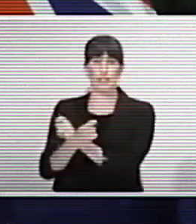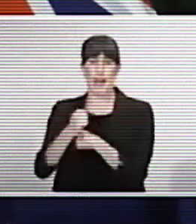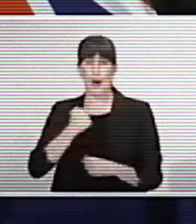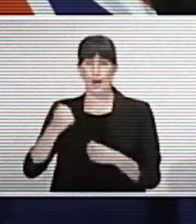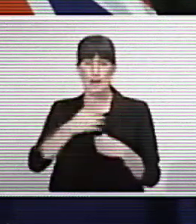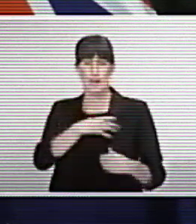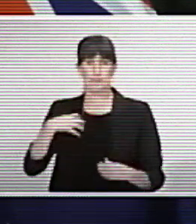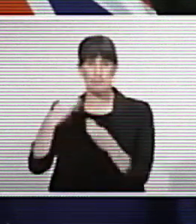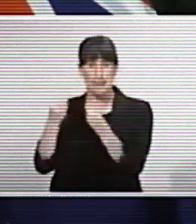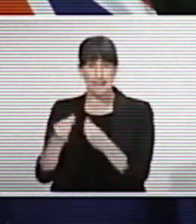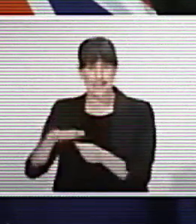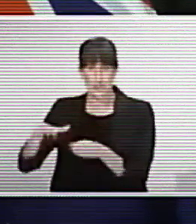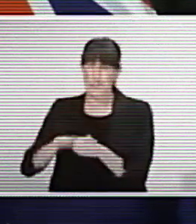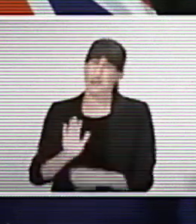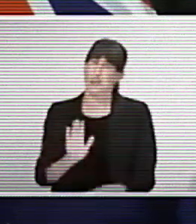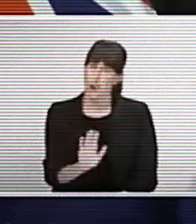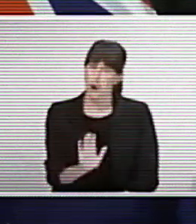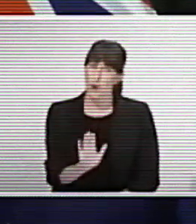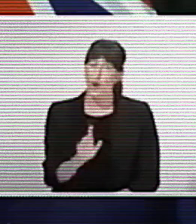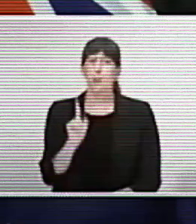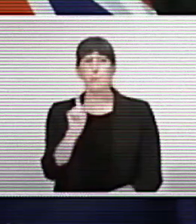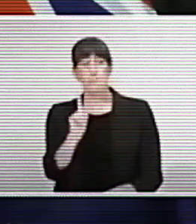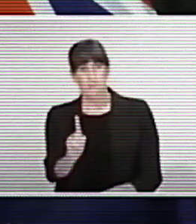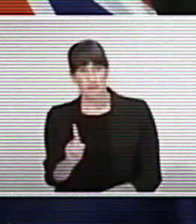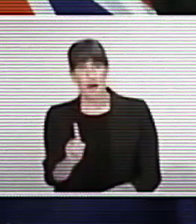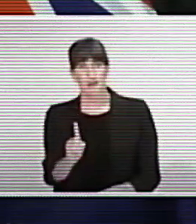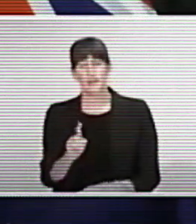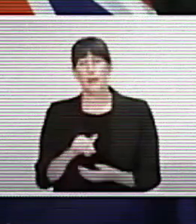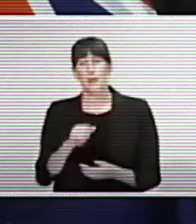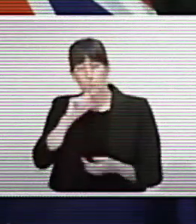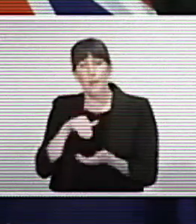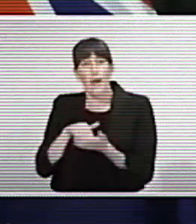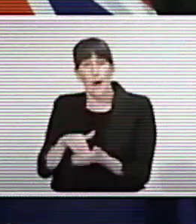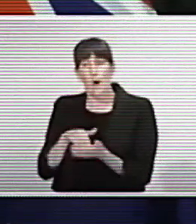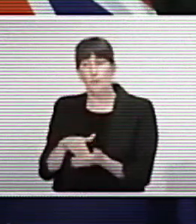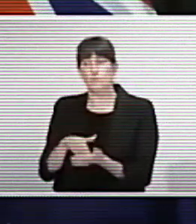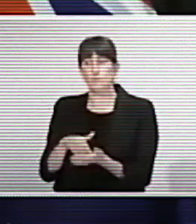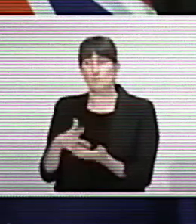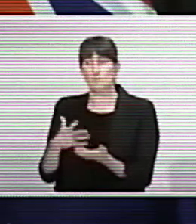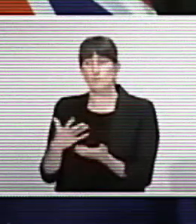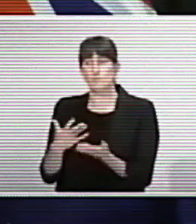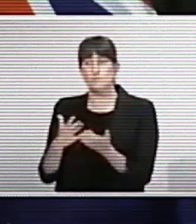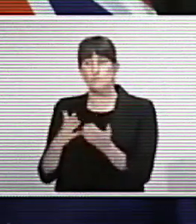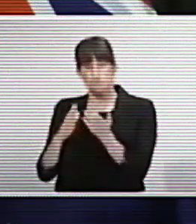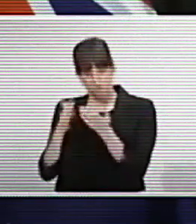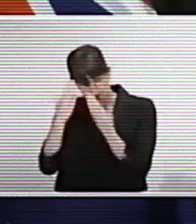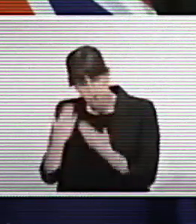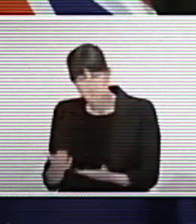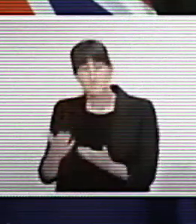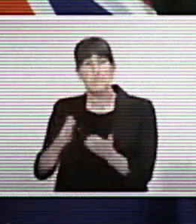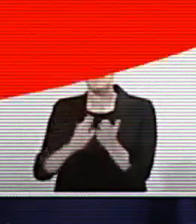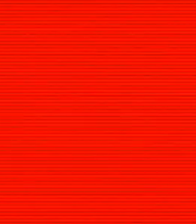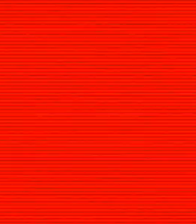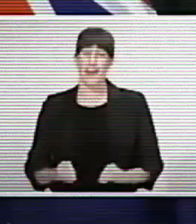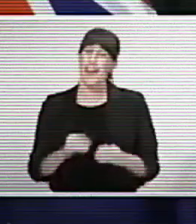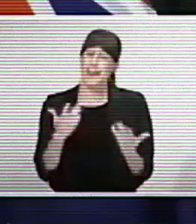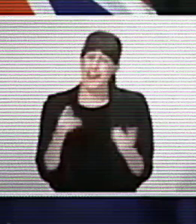in the executive, but also the colleagues we work with in the public service for the decision that was taken